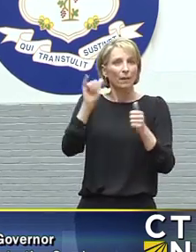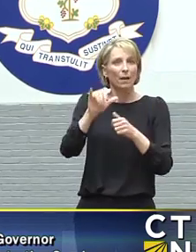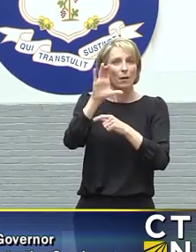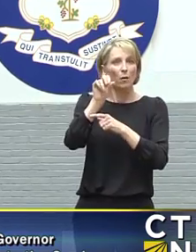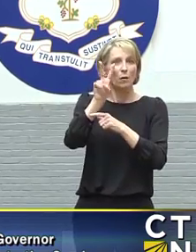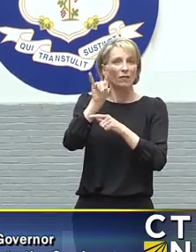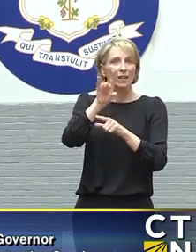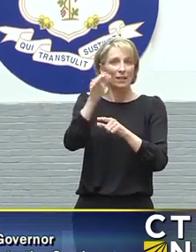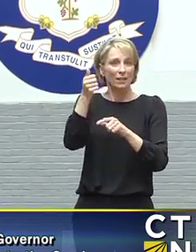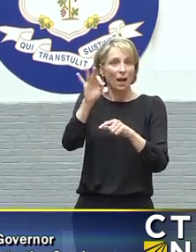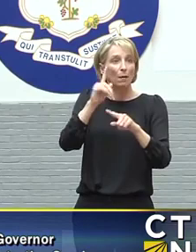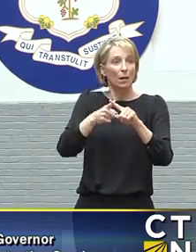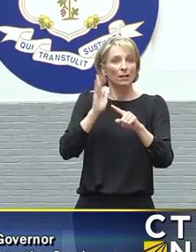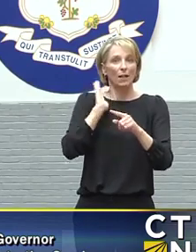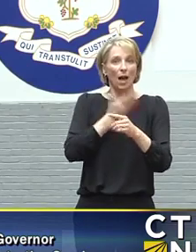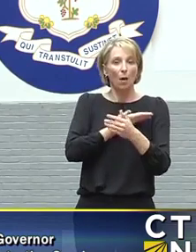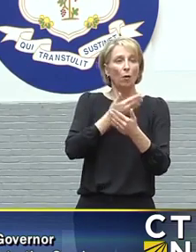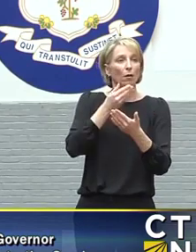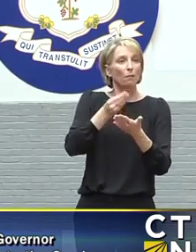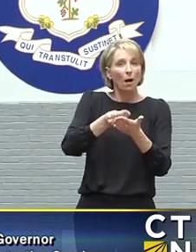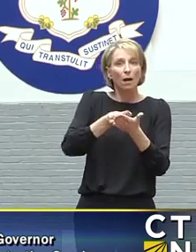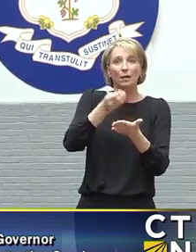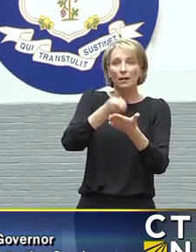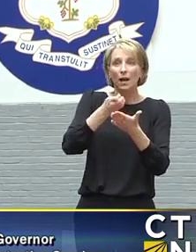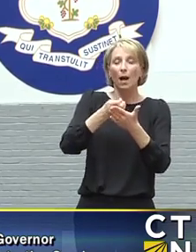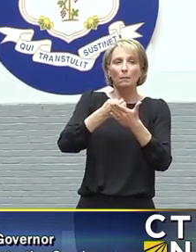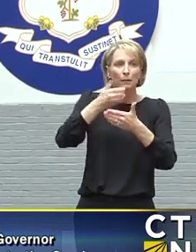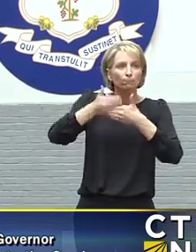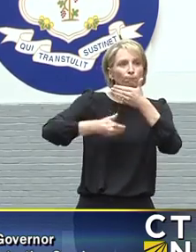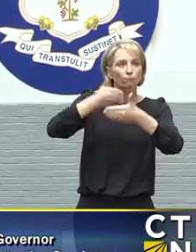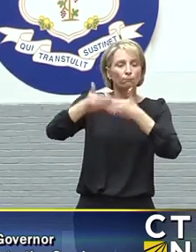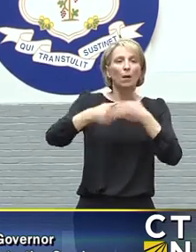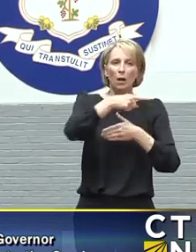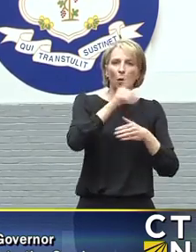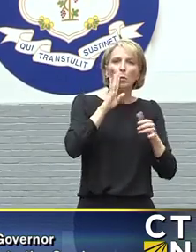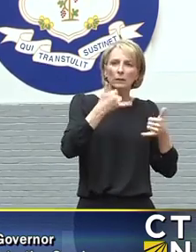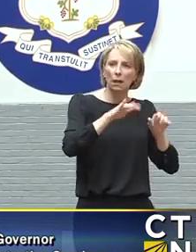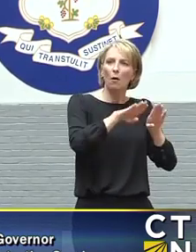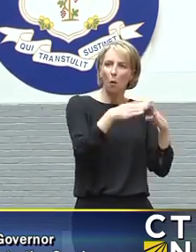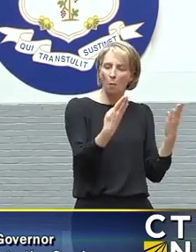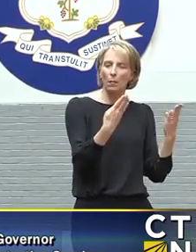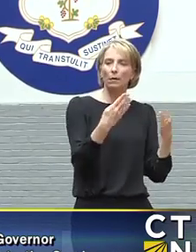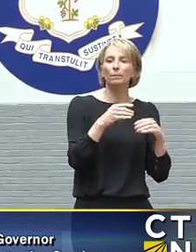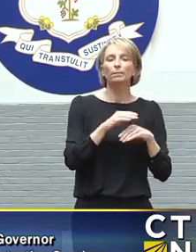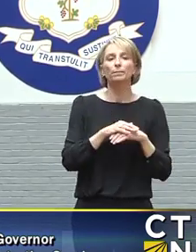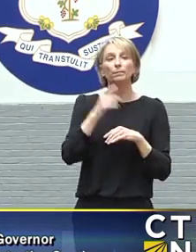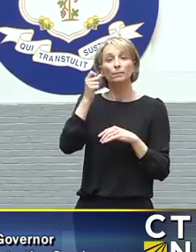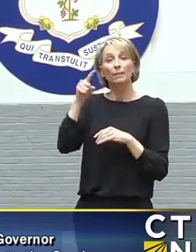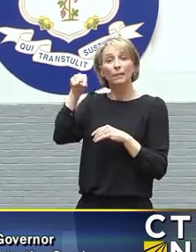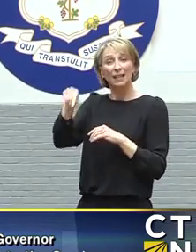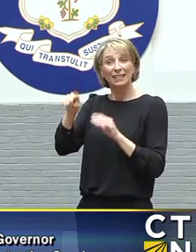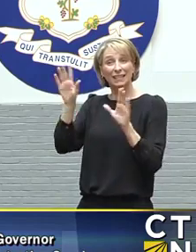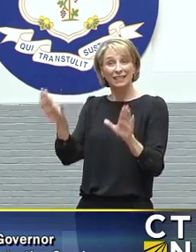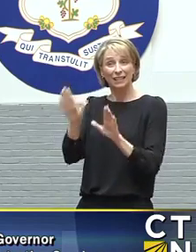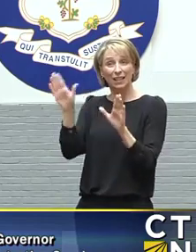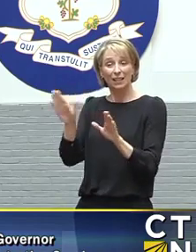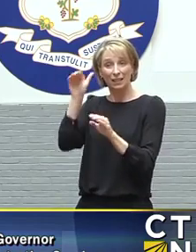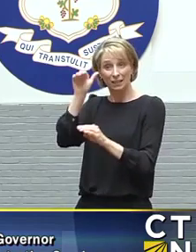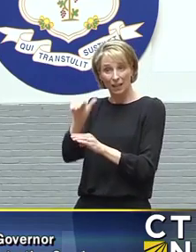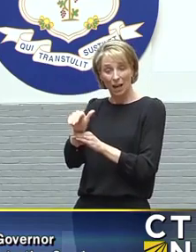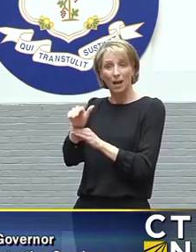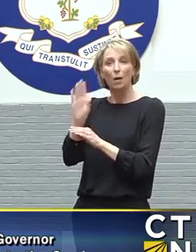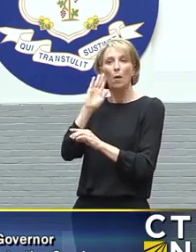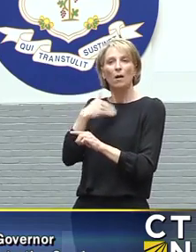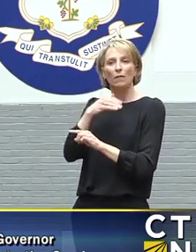keeping our economy moving as much as possible. By the end of the weekend, so by the end of the day Sunday, Commissioner Lamont in the executive order is going